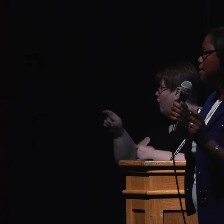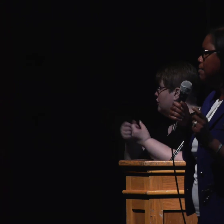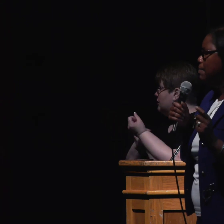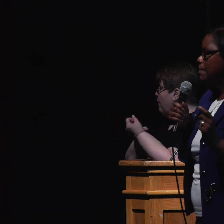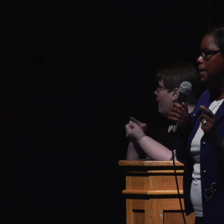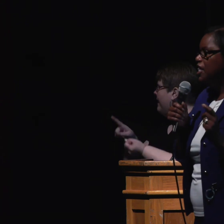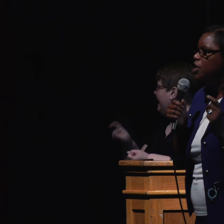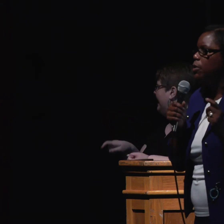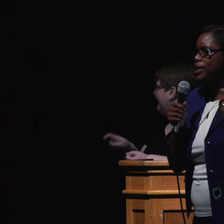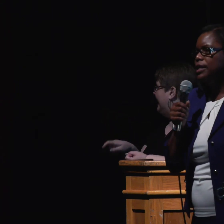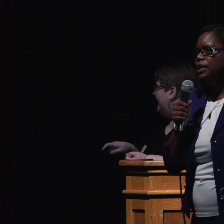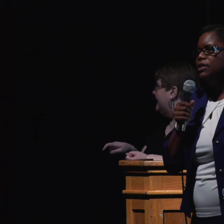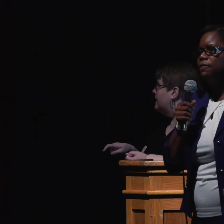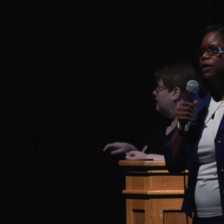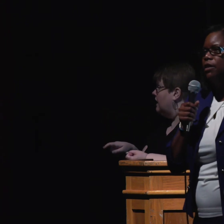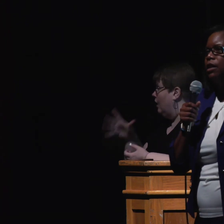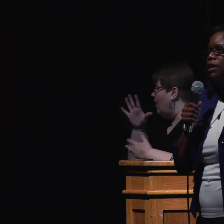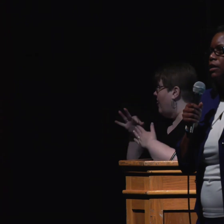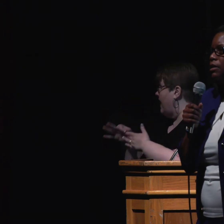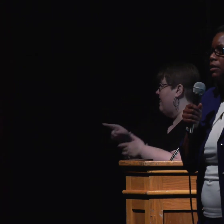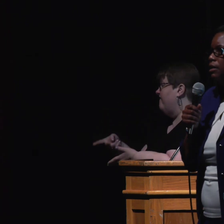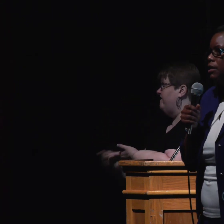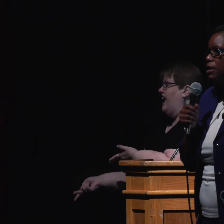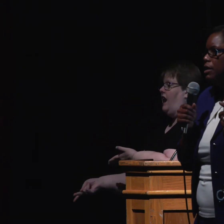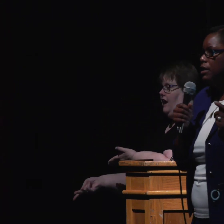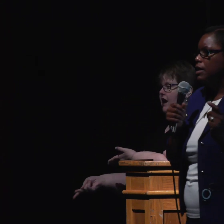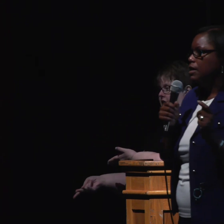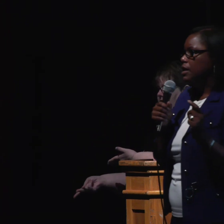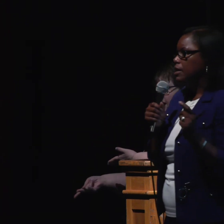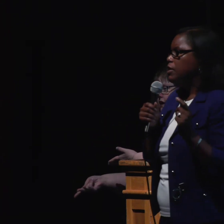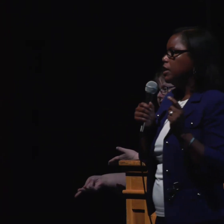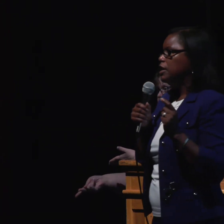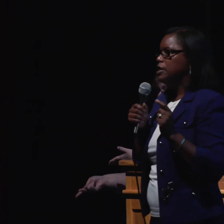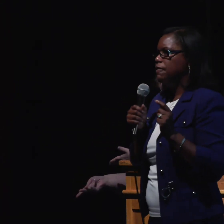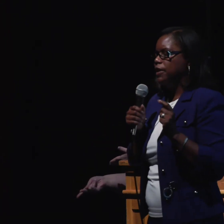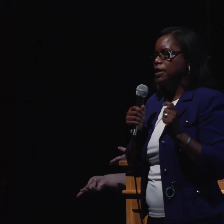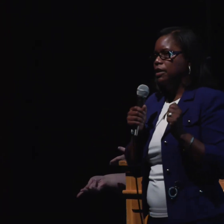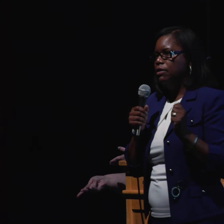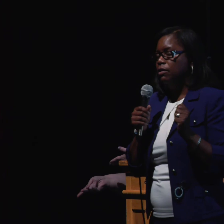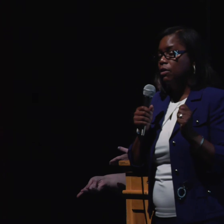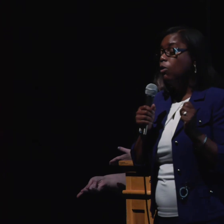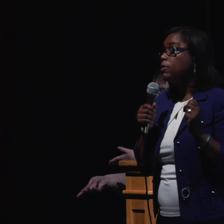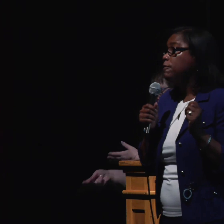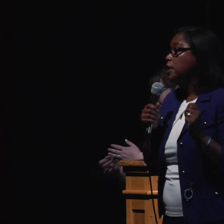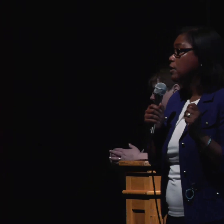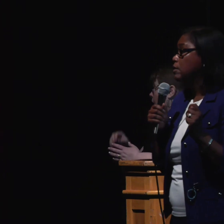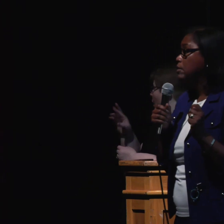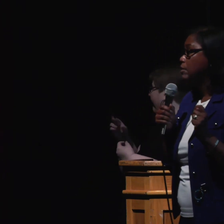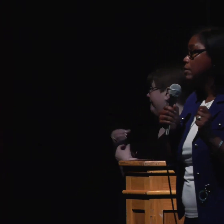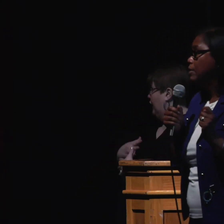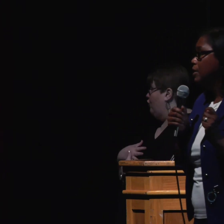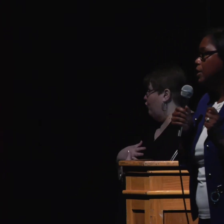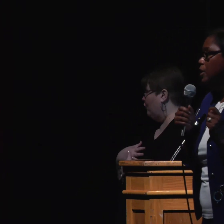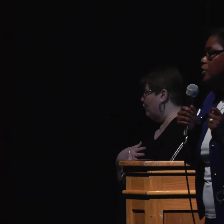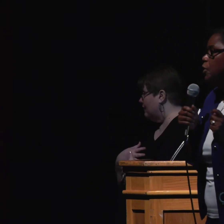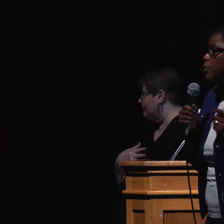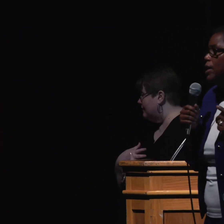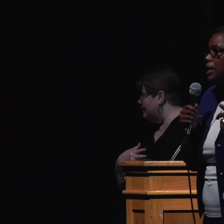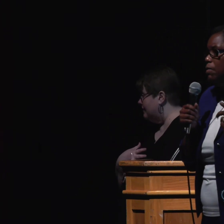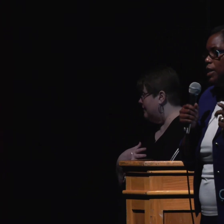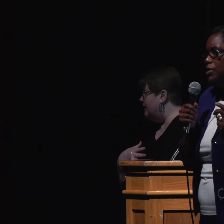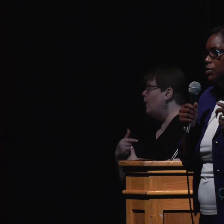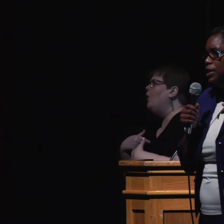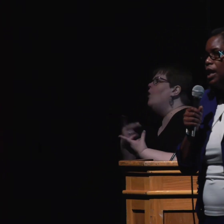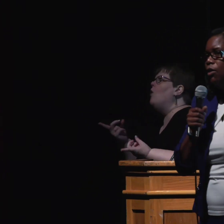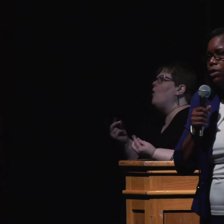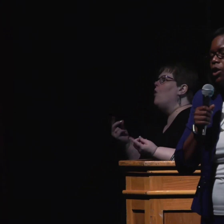may need is going to lead to failure. It's going to lead to failure or fear. So what